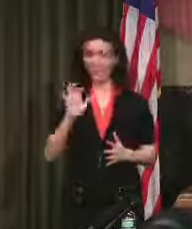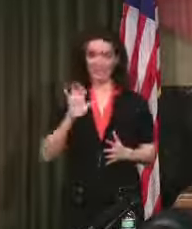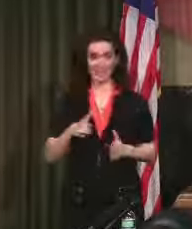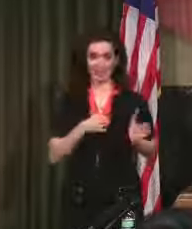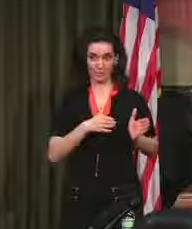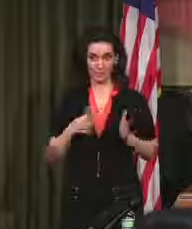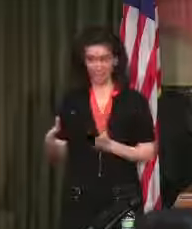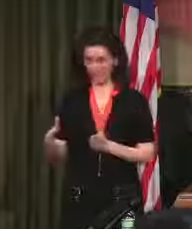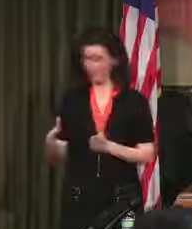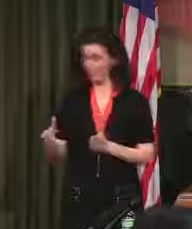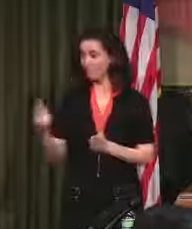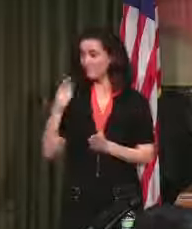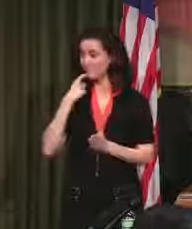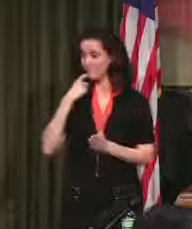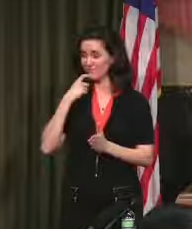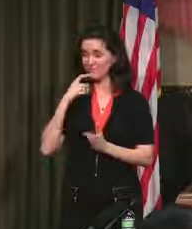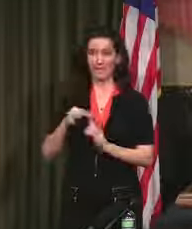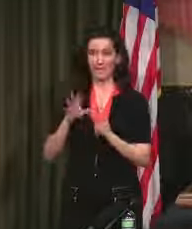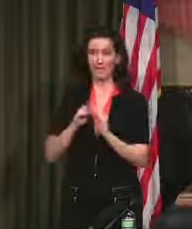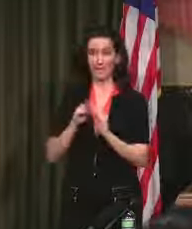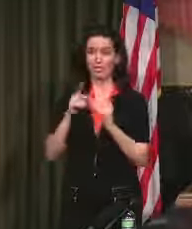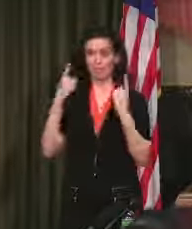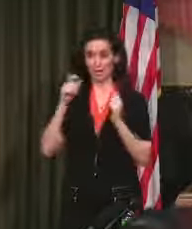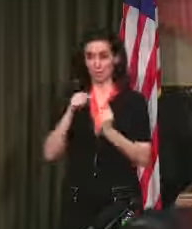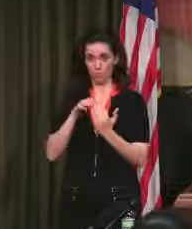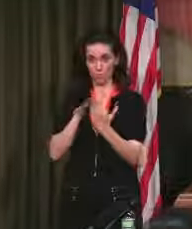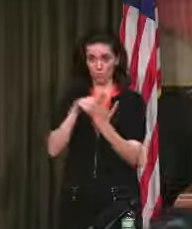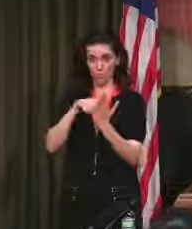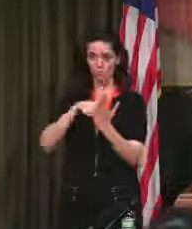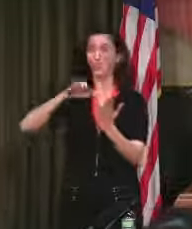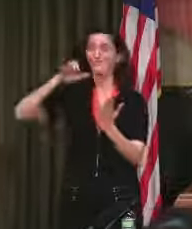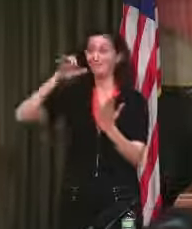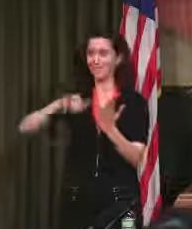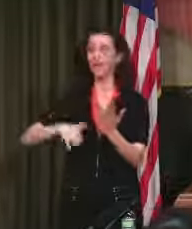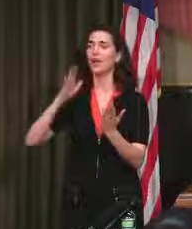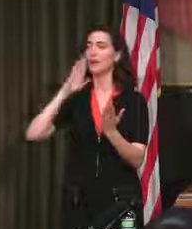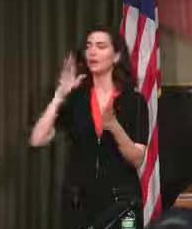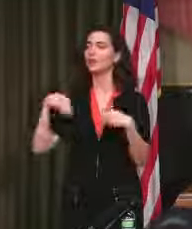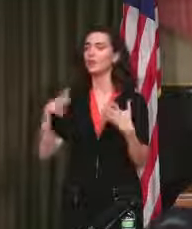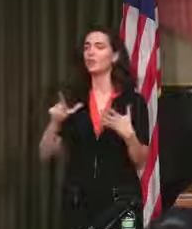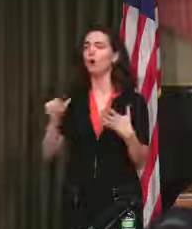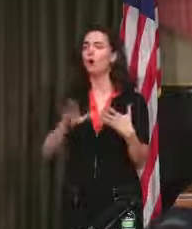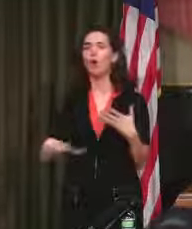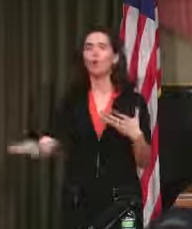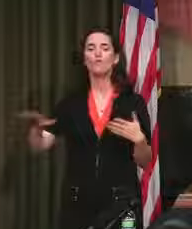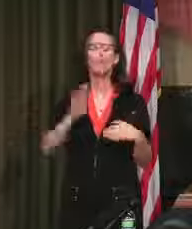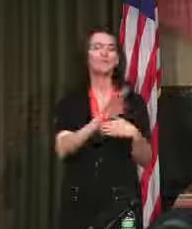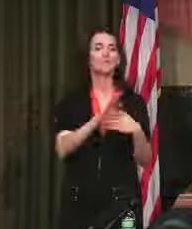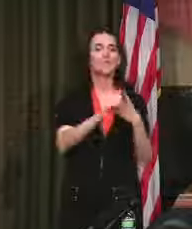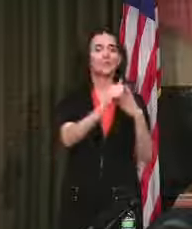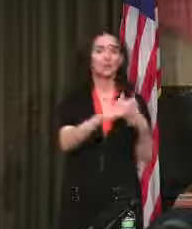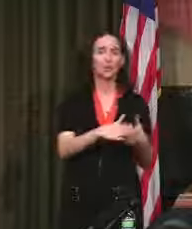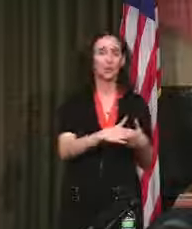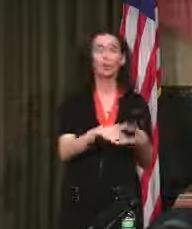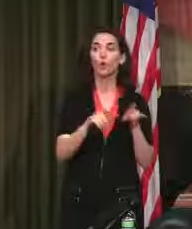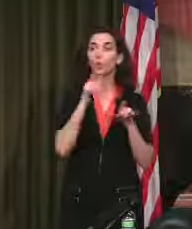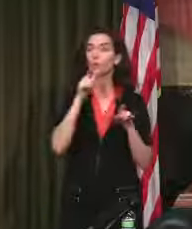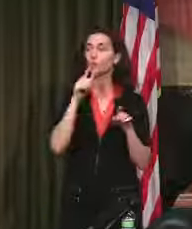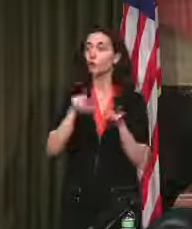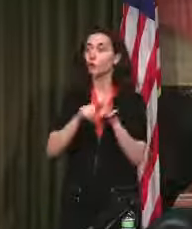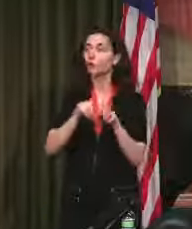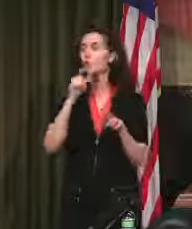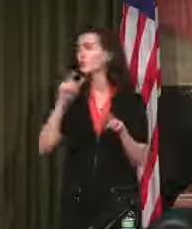approach that we've come up with here in this special session is going to give business leaders in Louisiana and those who are wanting to invest in our